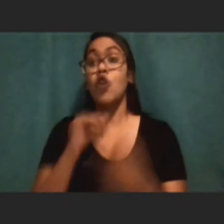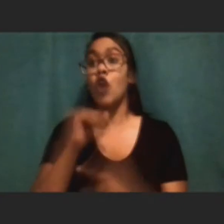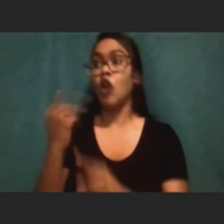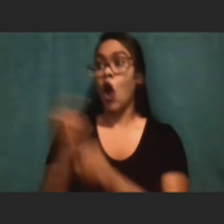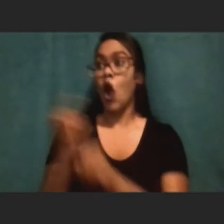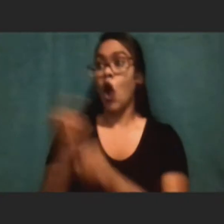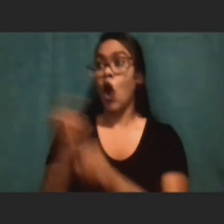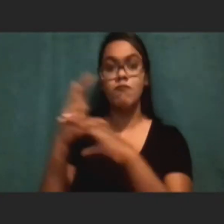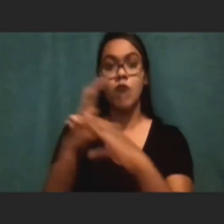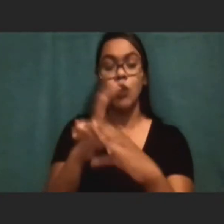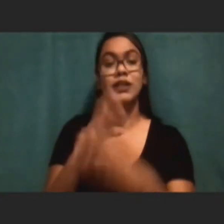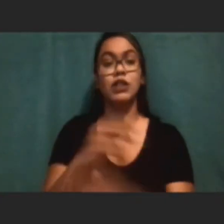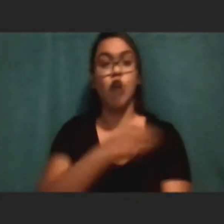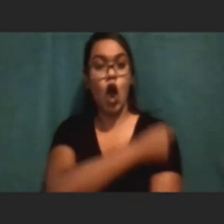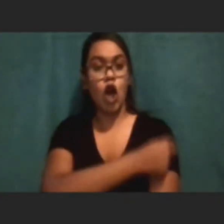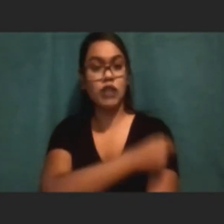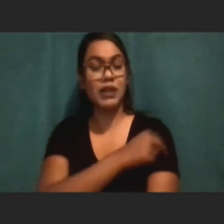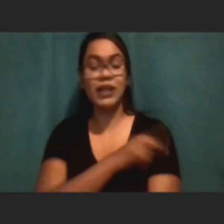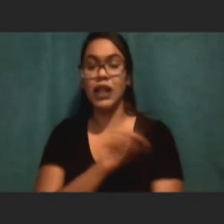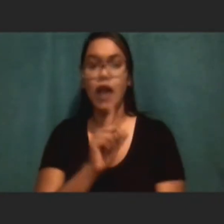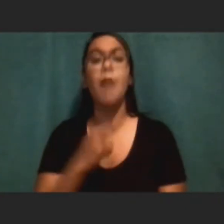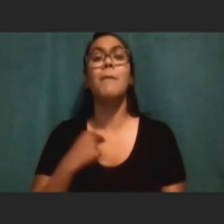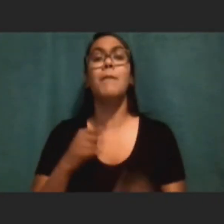management of patients in the community. Thank you.